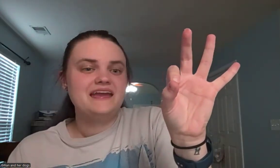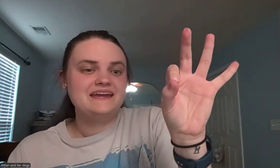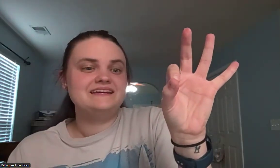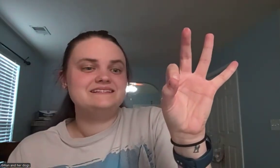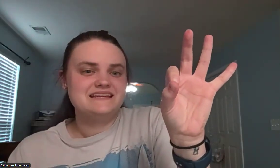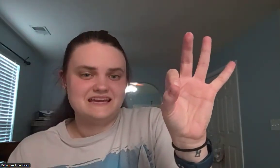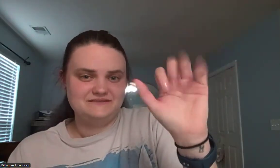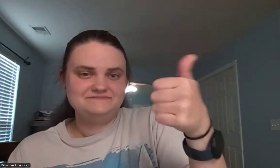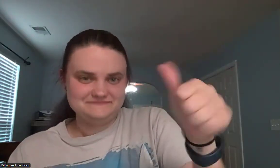and 10.